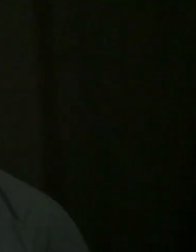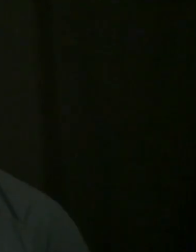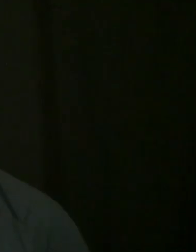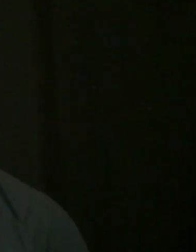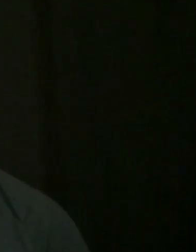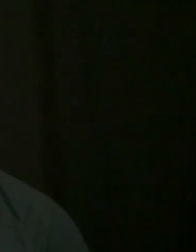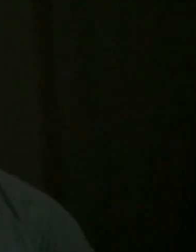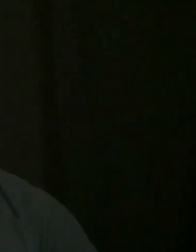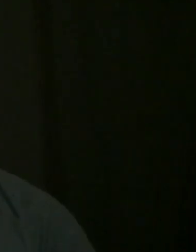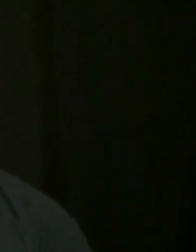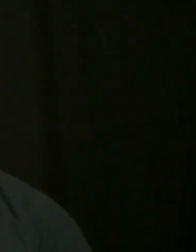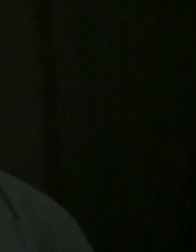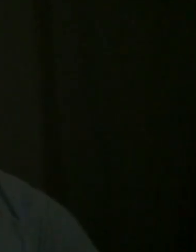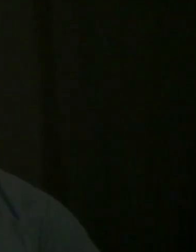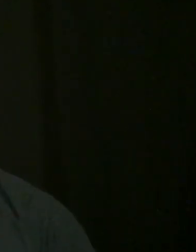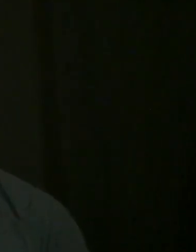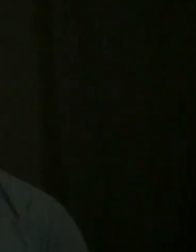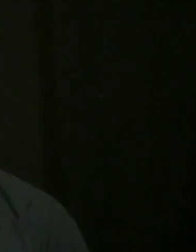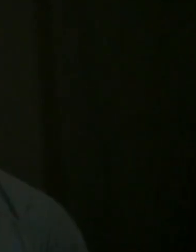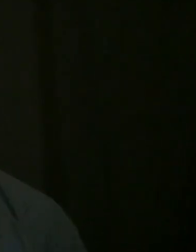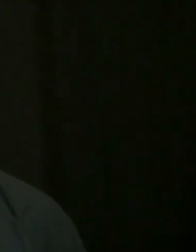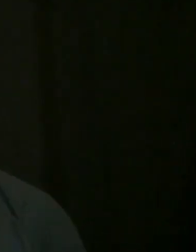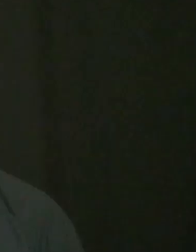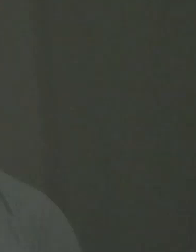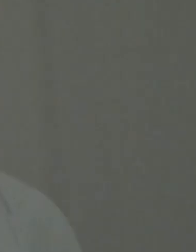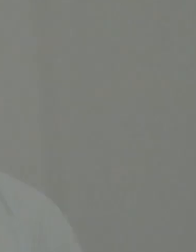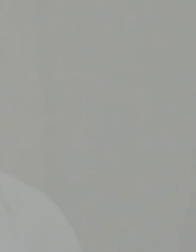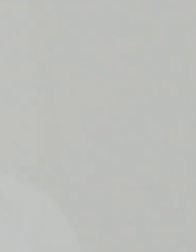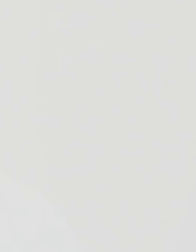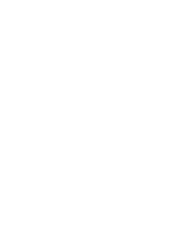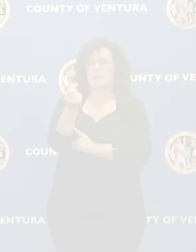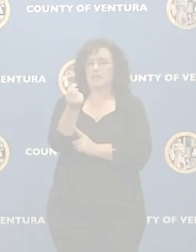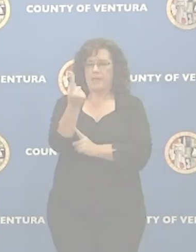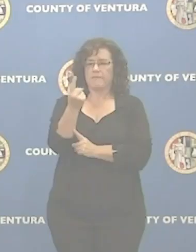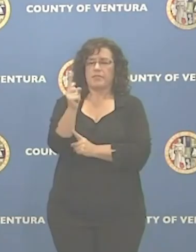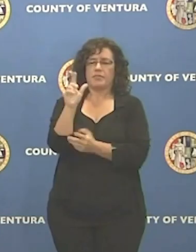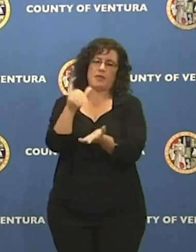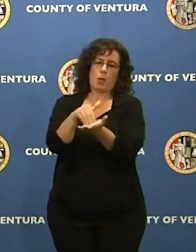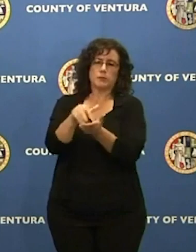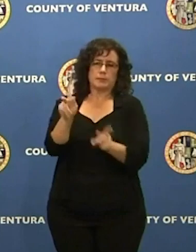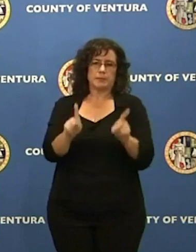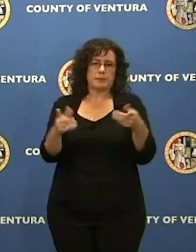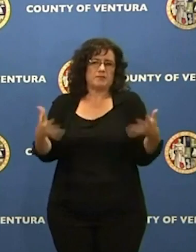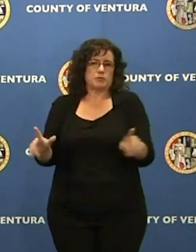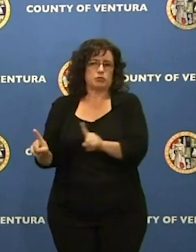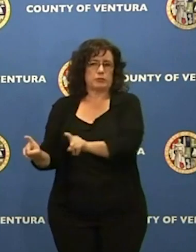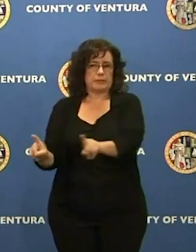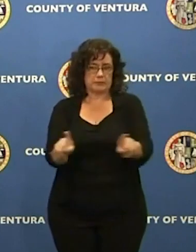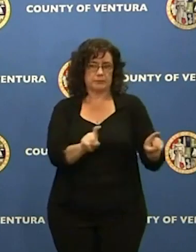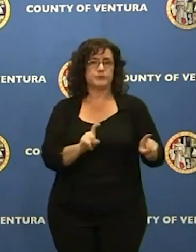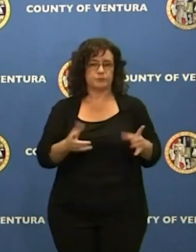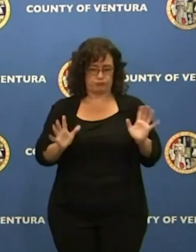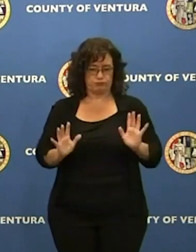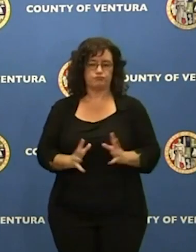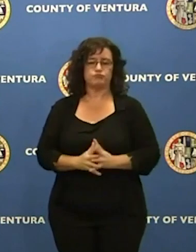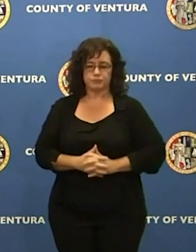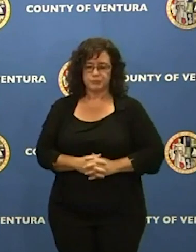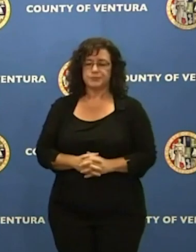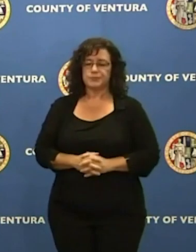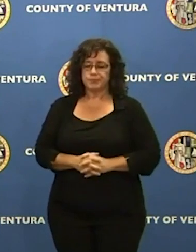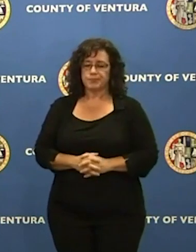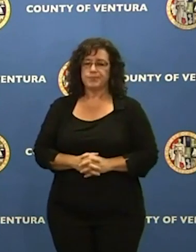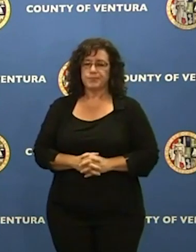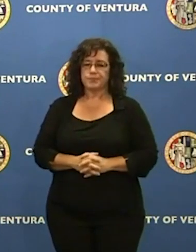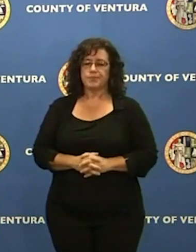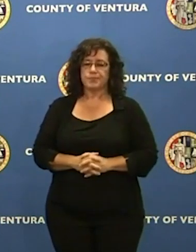a listen for yourself from officials in Ventura County, California. We are beginning a program